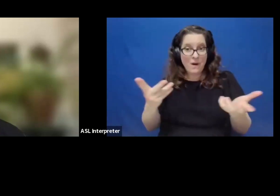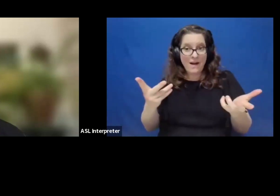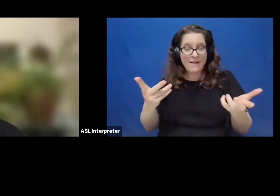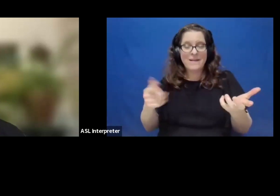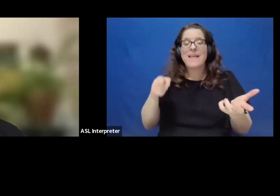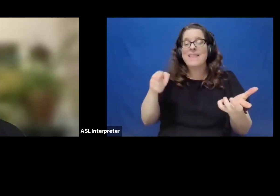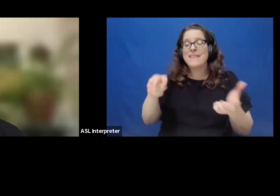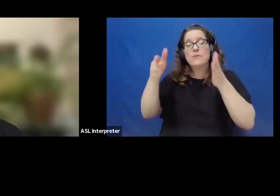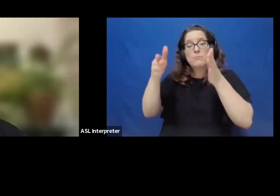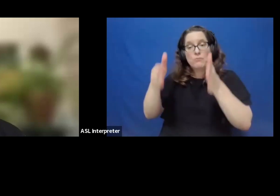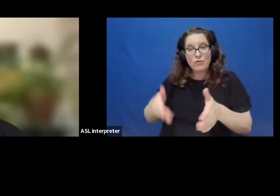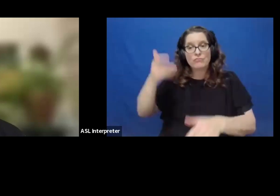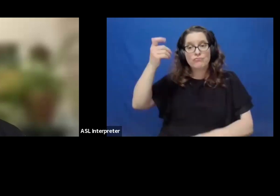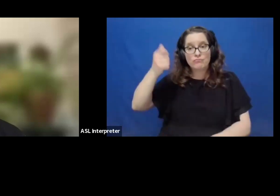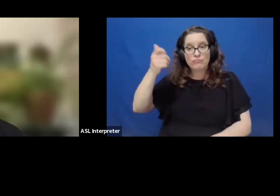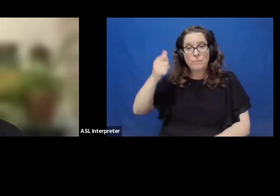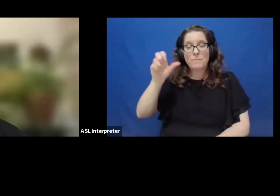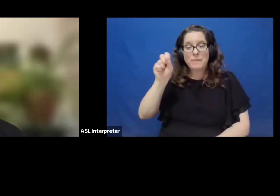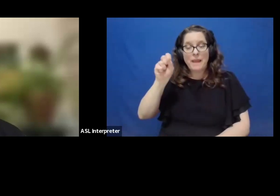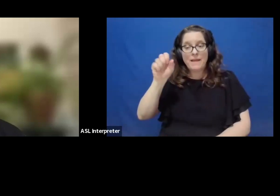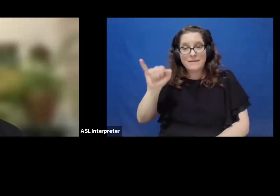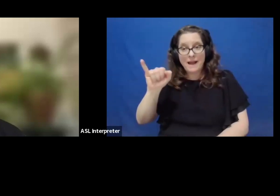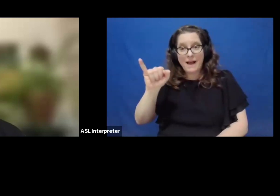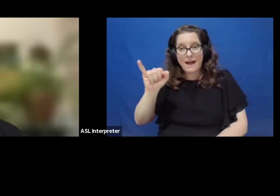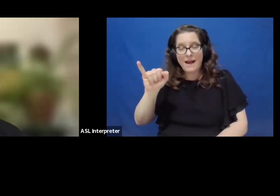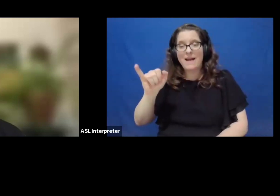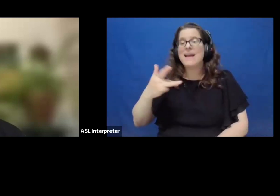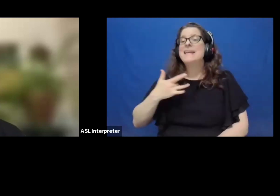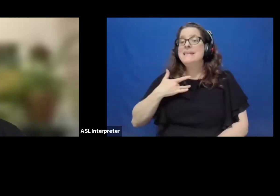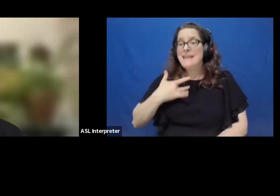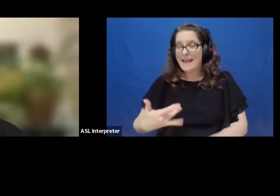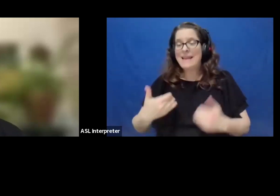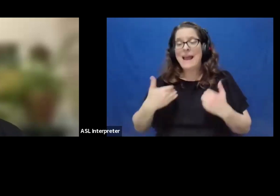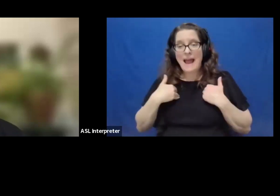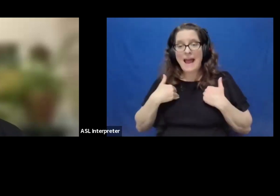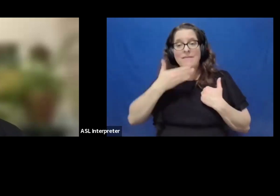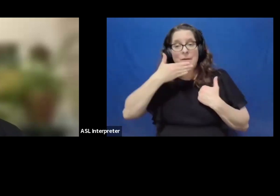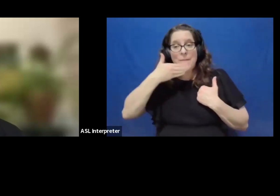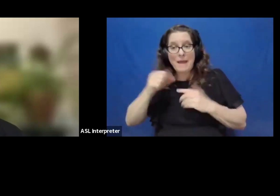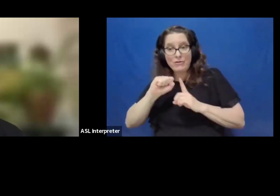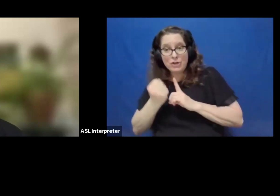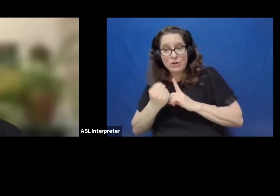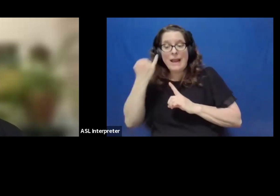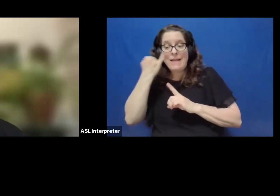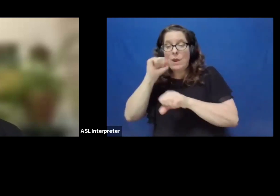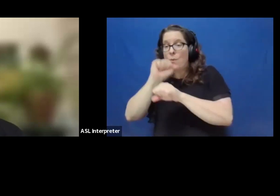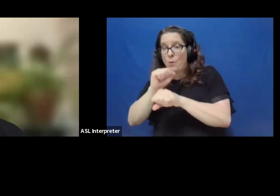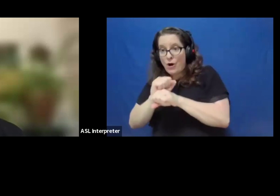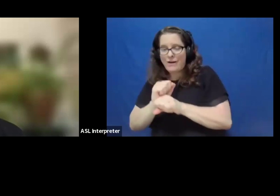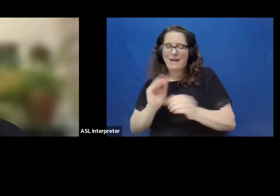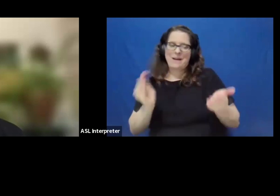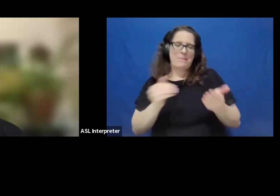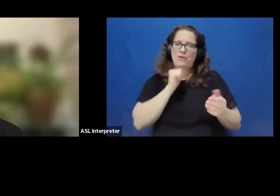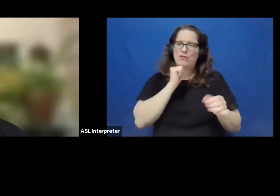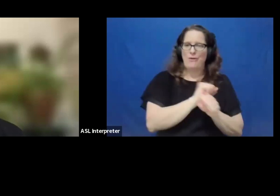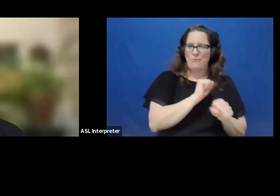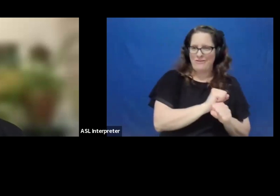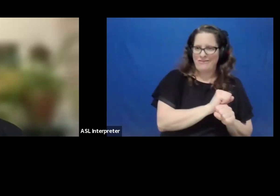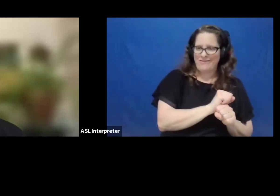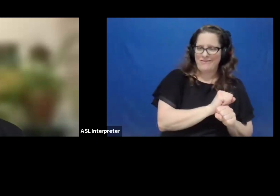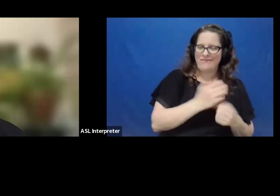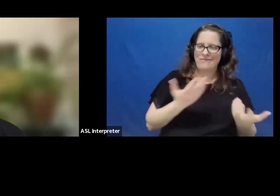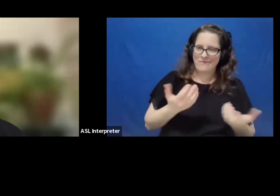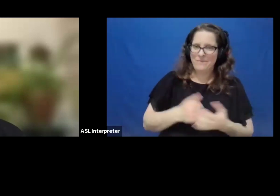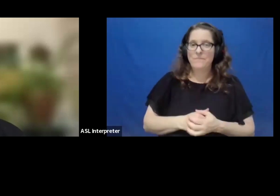always better off financially if they work than if they don't work. And the reason